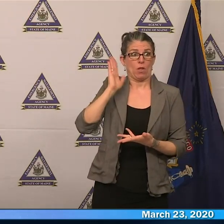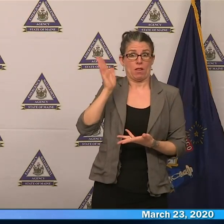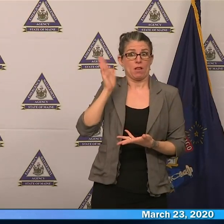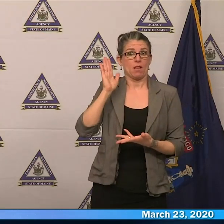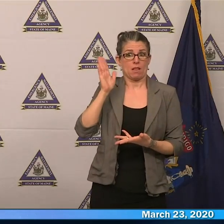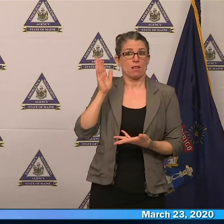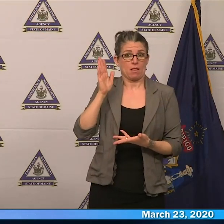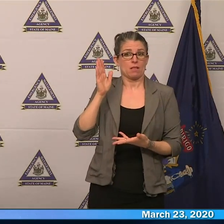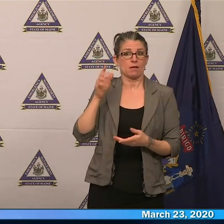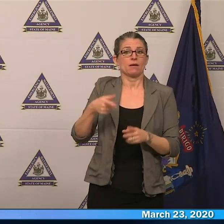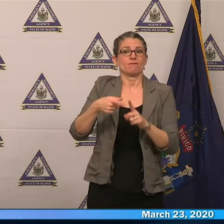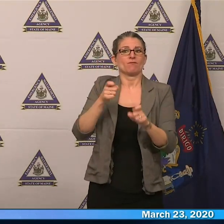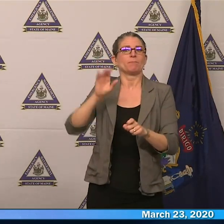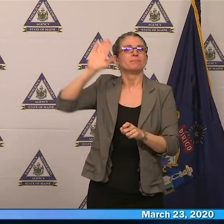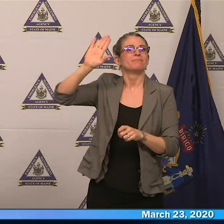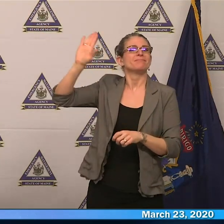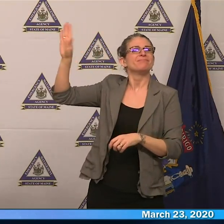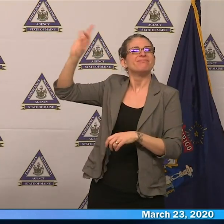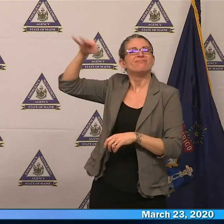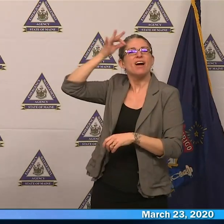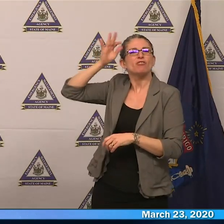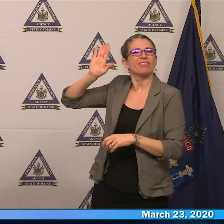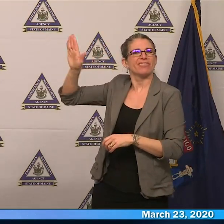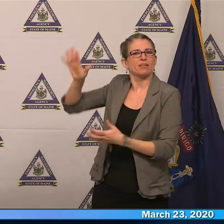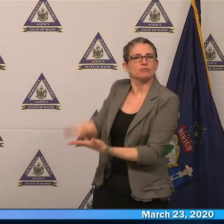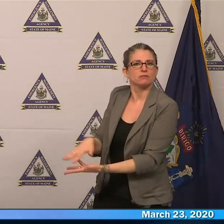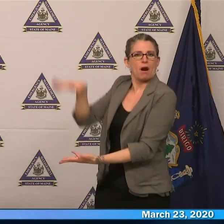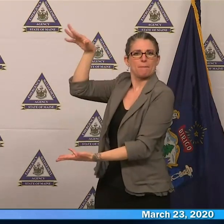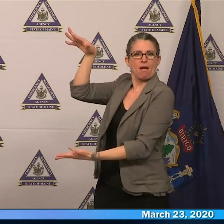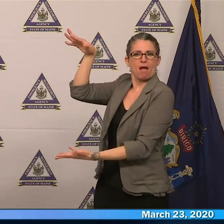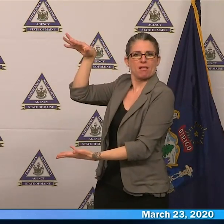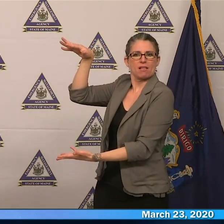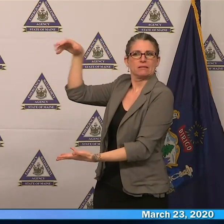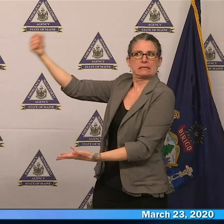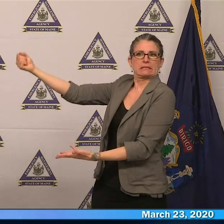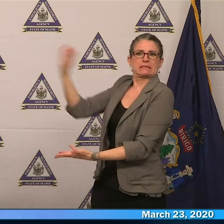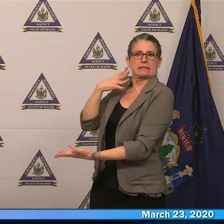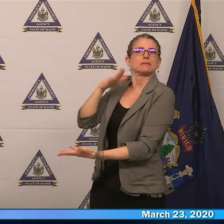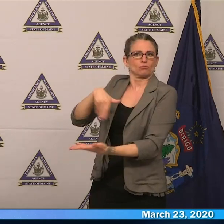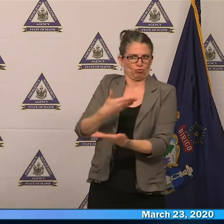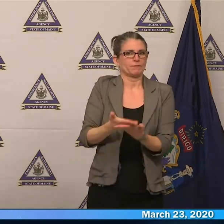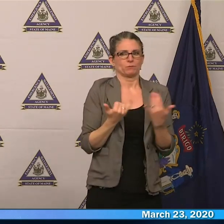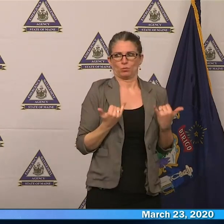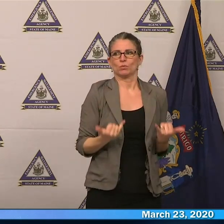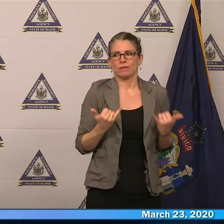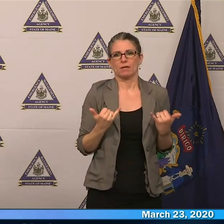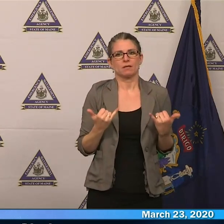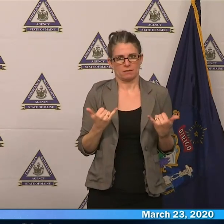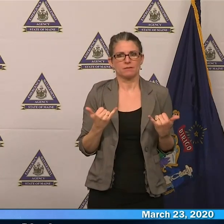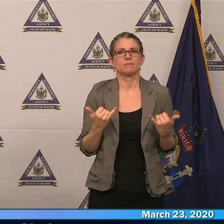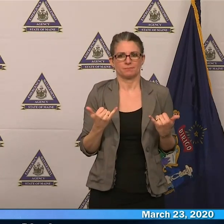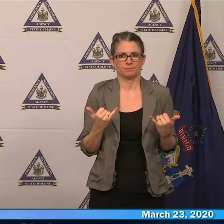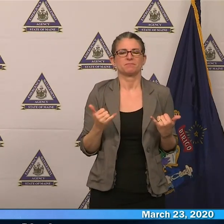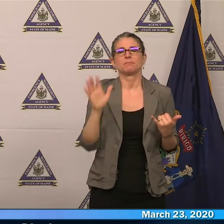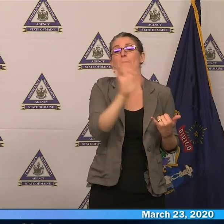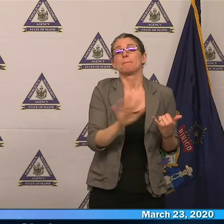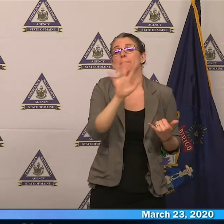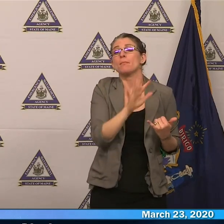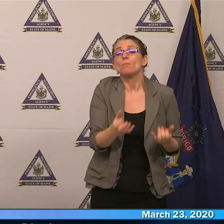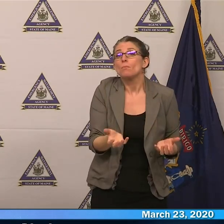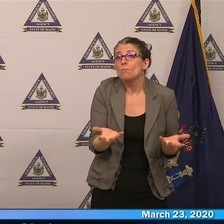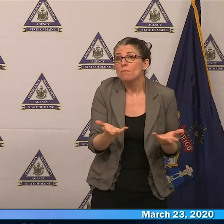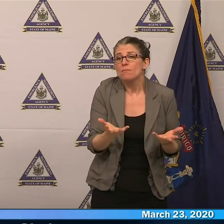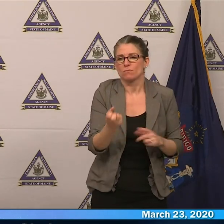Stockpile managed by the U.S. government. What we expect to receive today are approximately